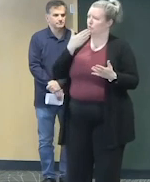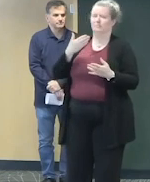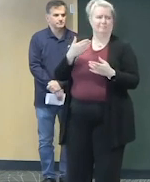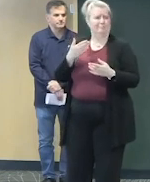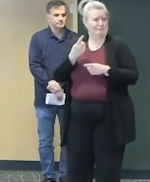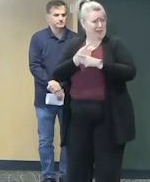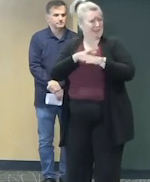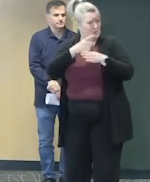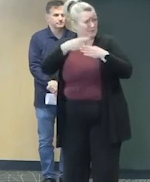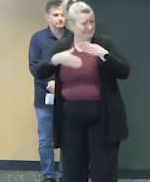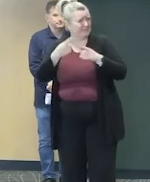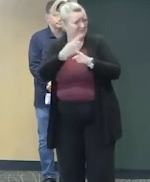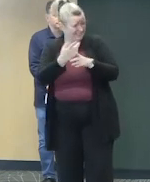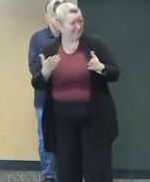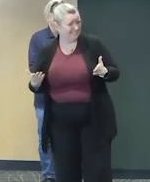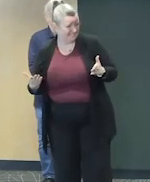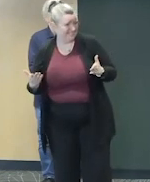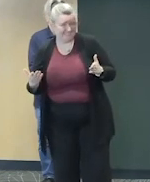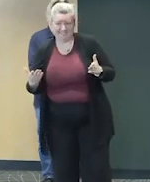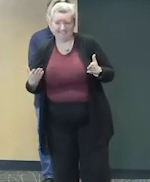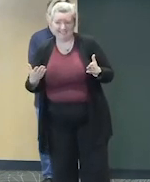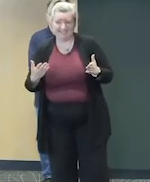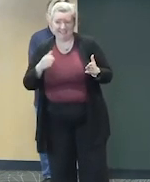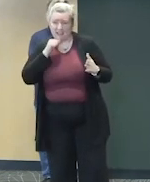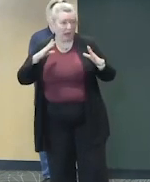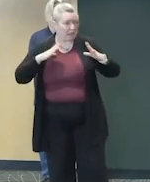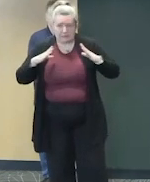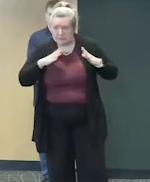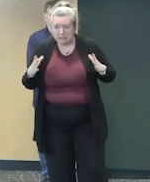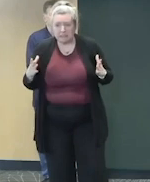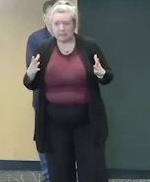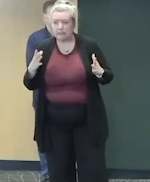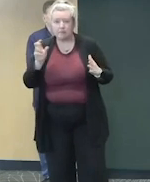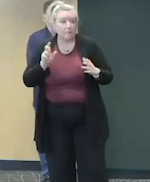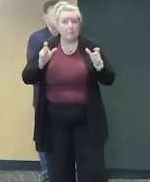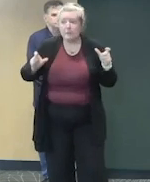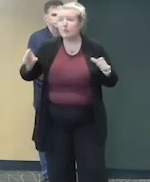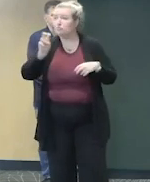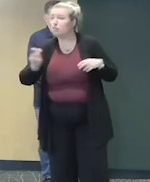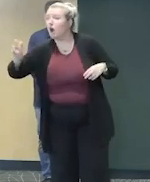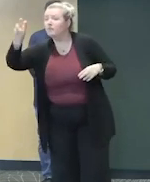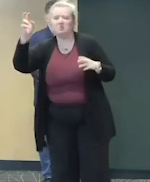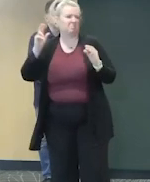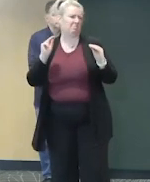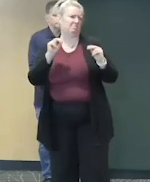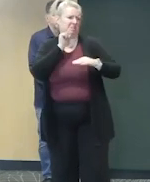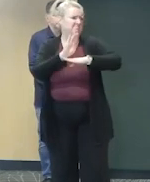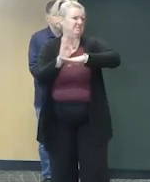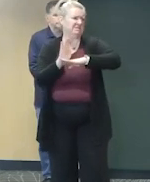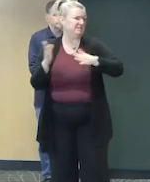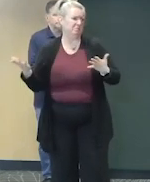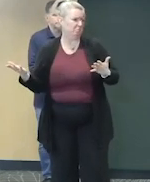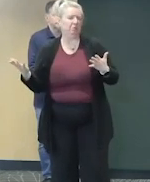And it's not a holiday, so you don't have a lot of folks traveling to visit families. It's another reason to underscore, not only